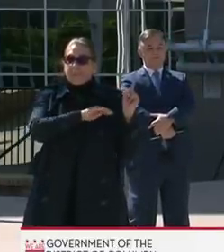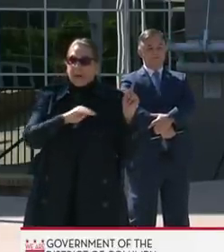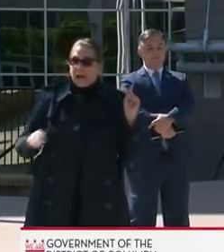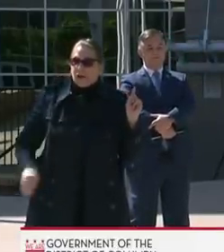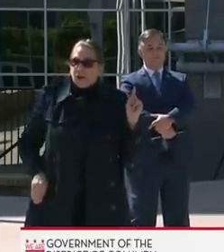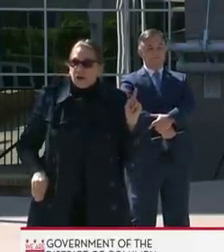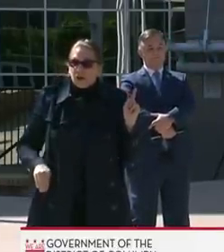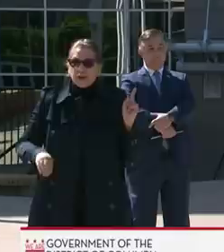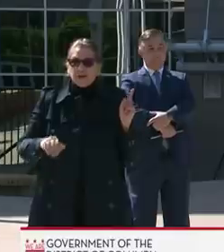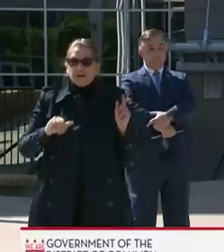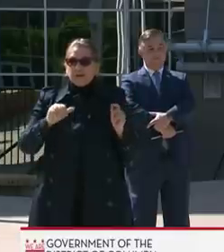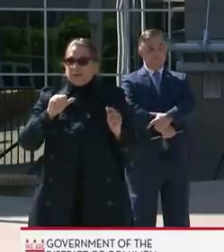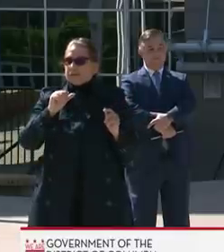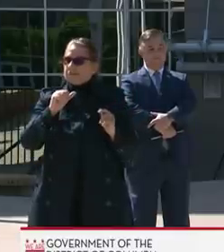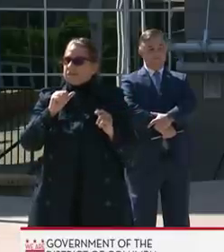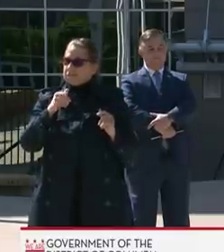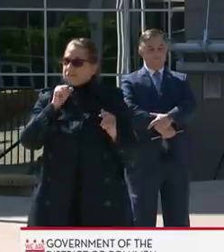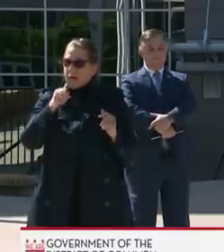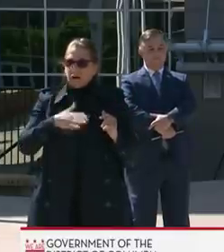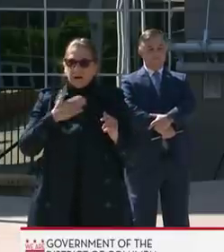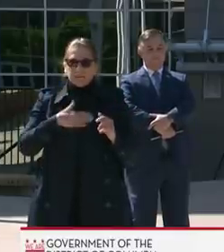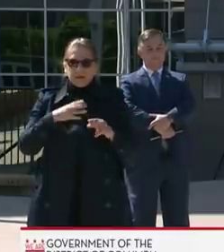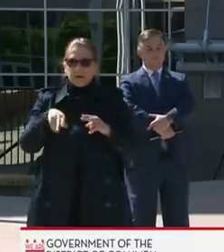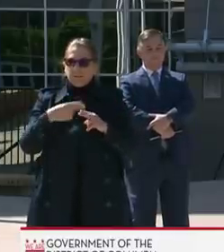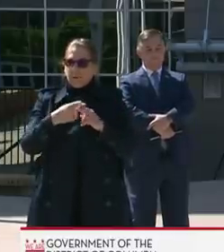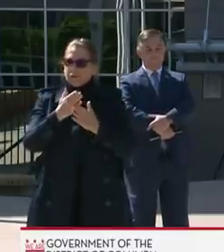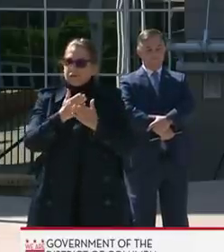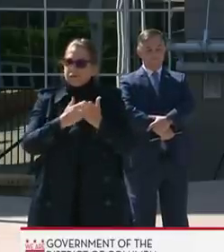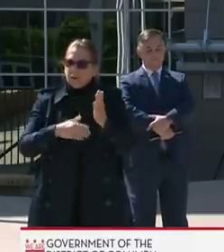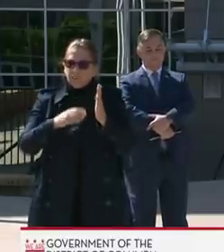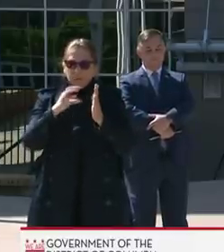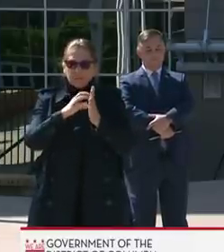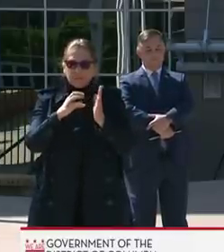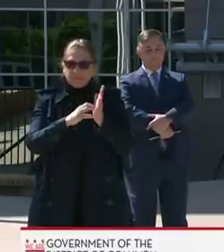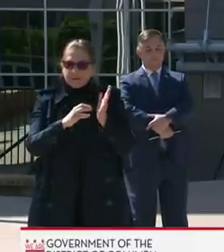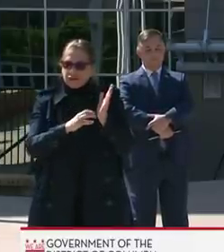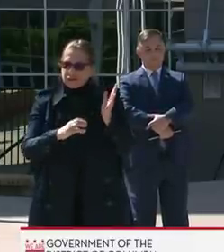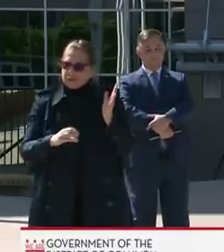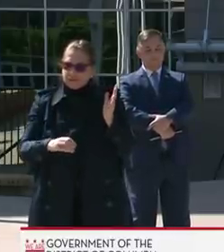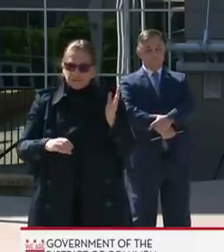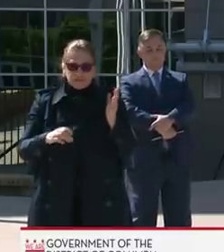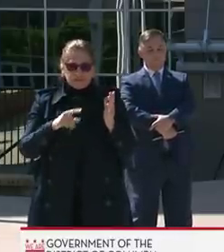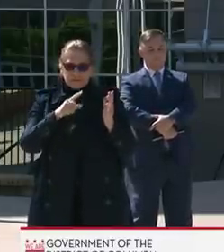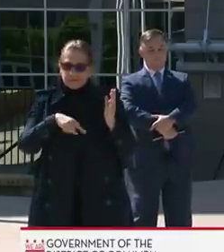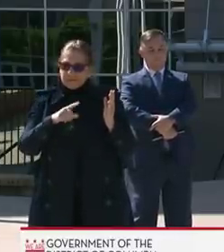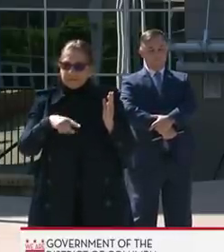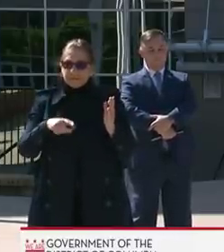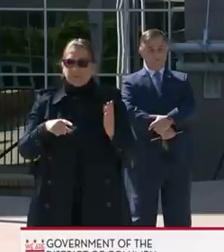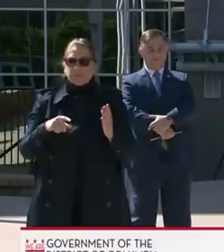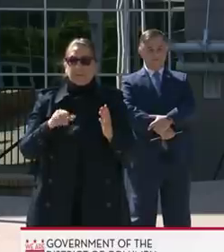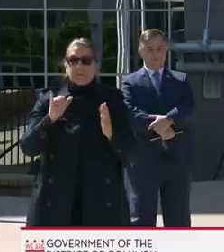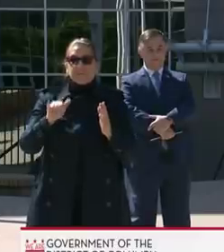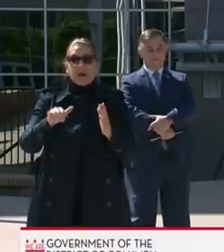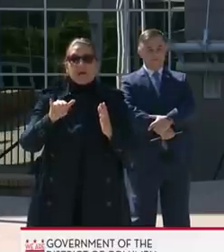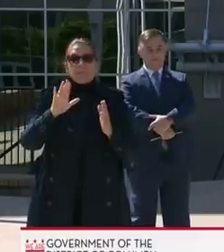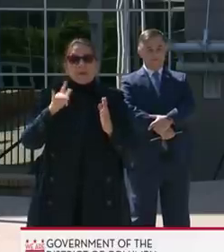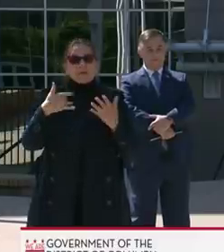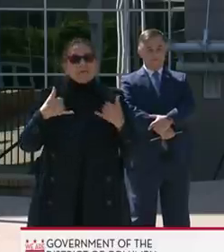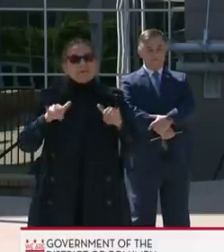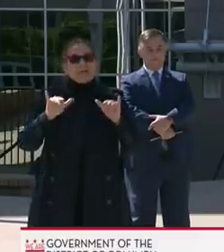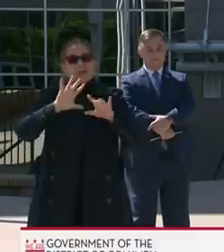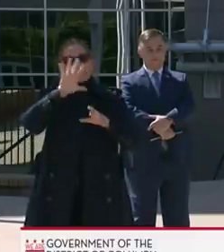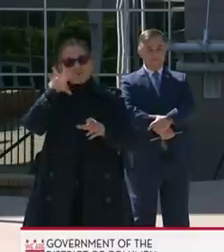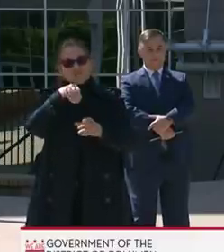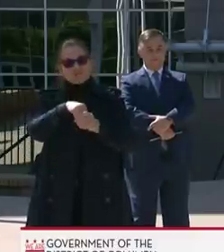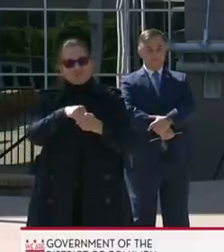with some of the provisions that stayed in the bill, but this is a consensus document, and I want to emphasize this point that